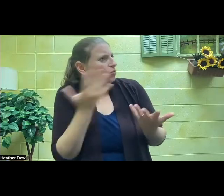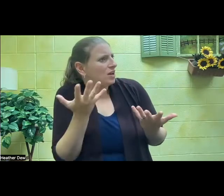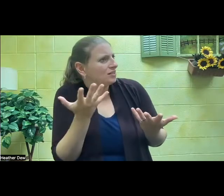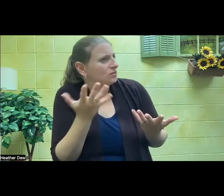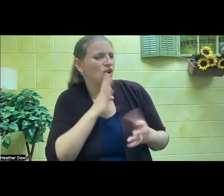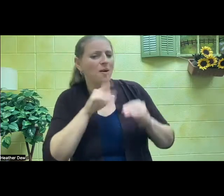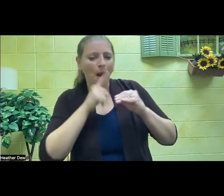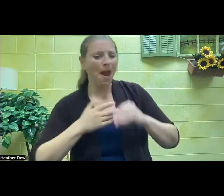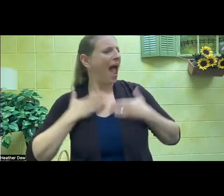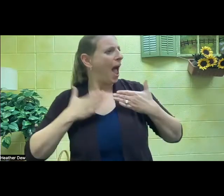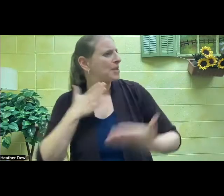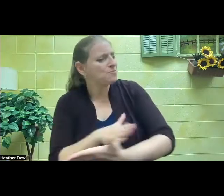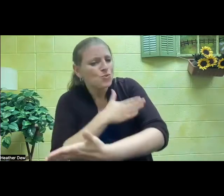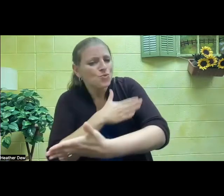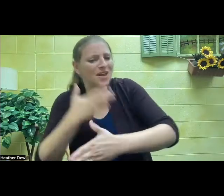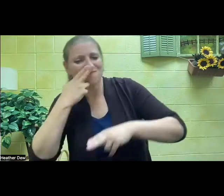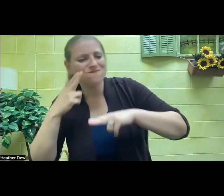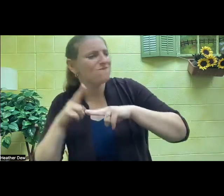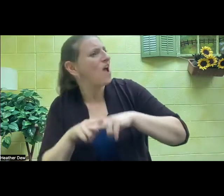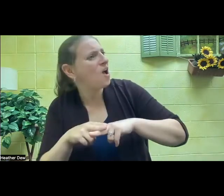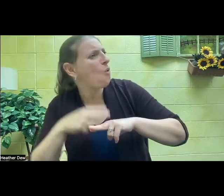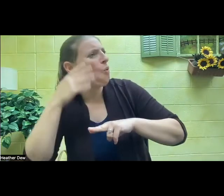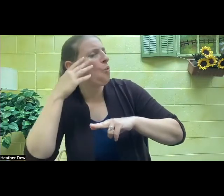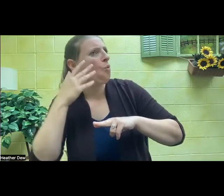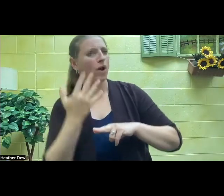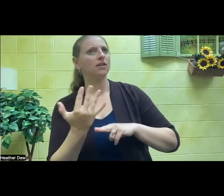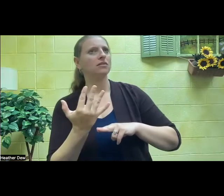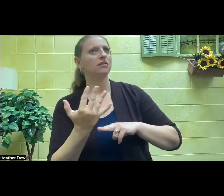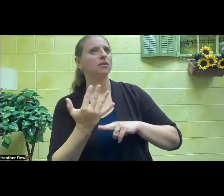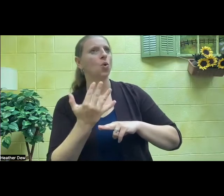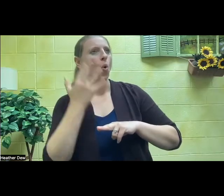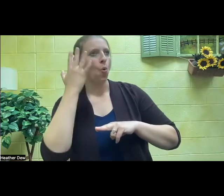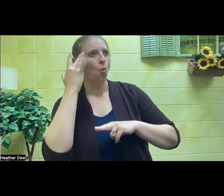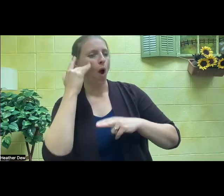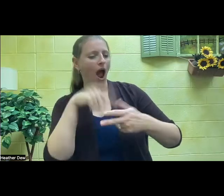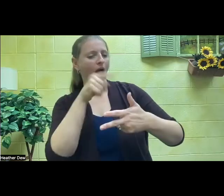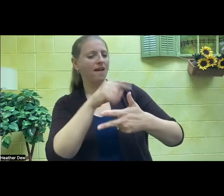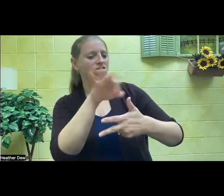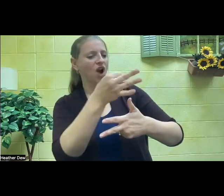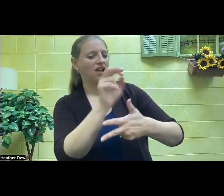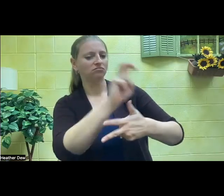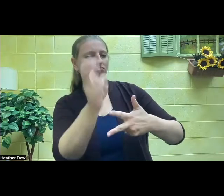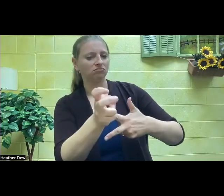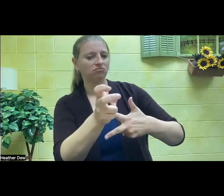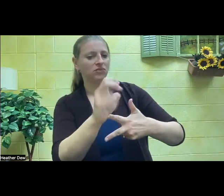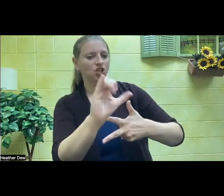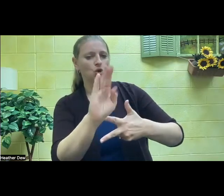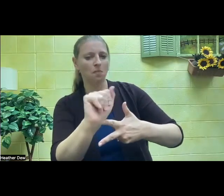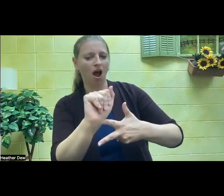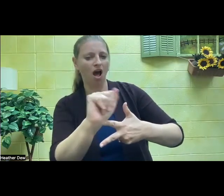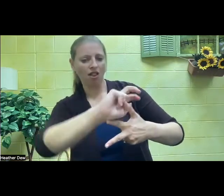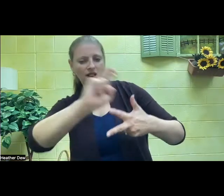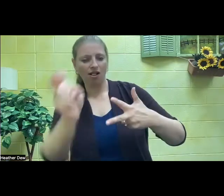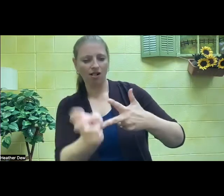have to leave Cuba to come here?" I thought to ask. "Because I stopped feeling free," he